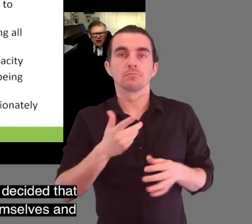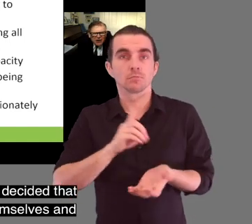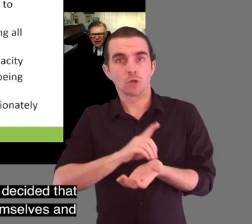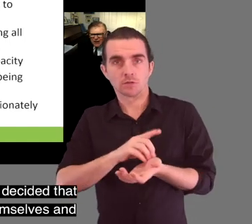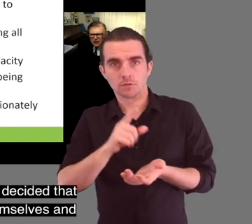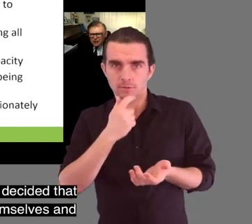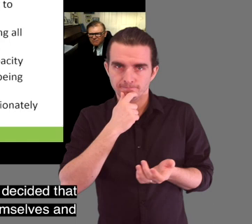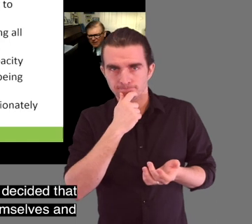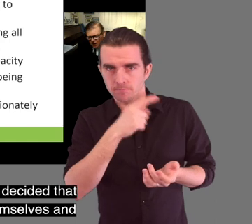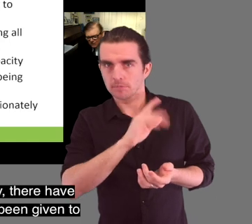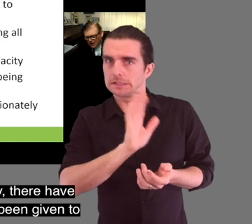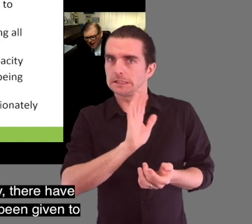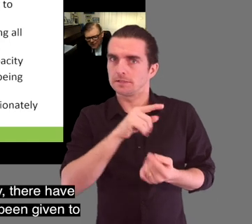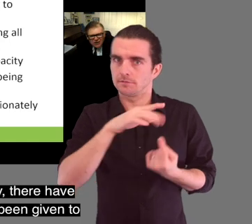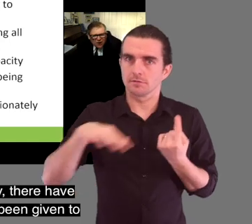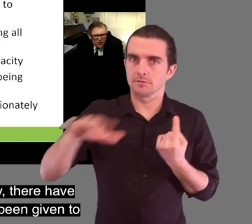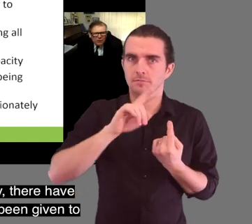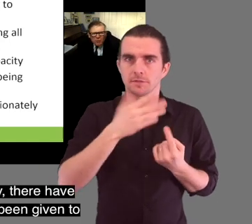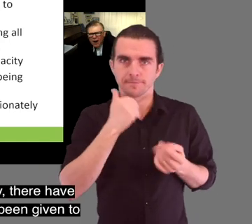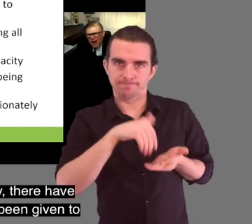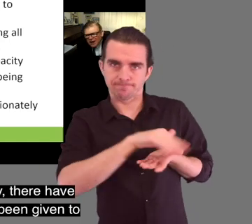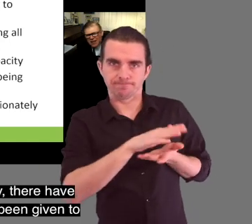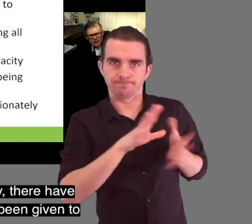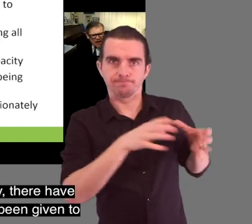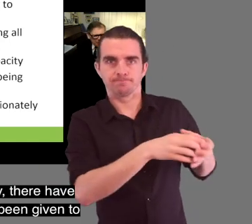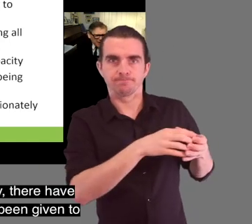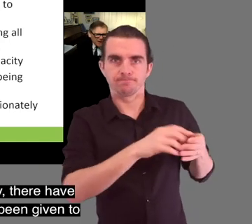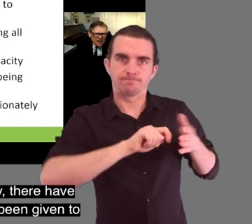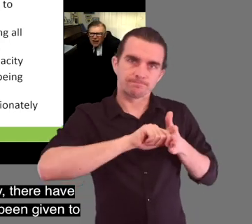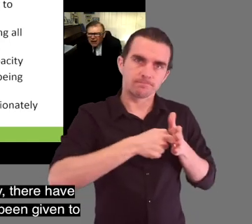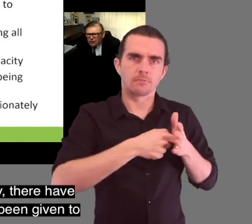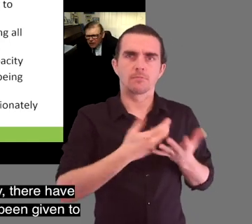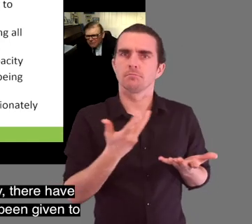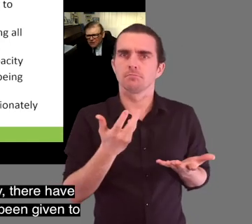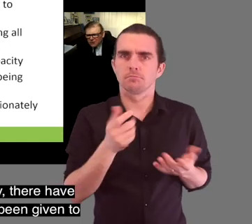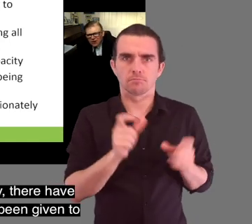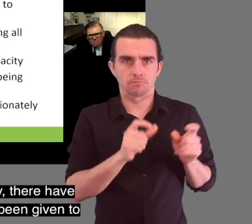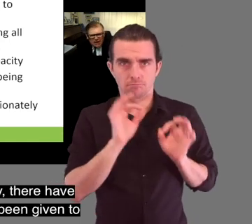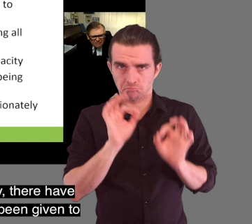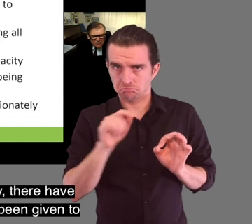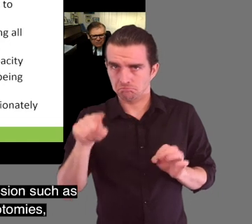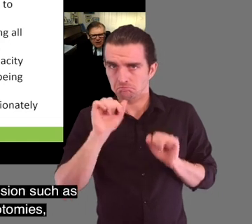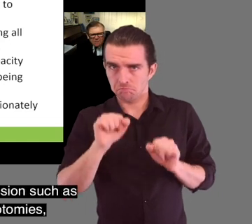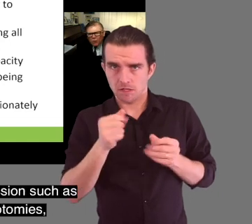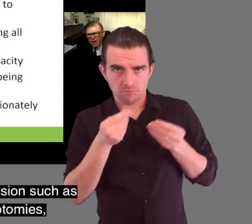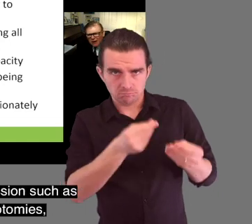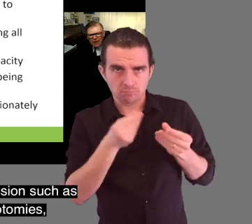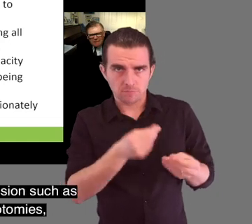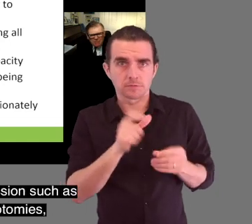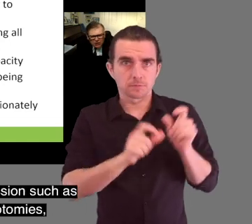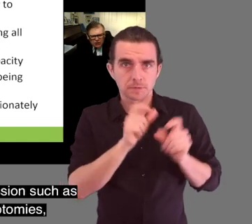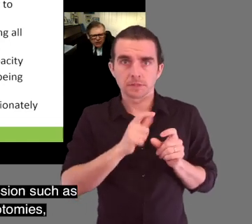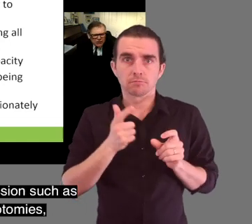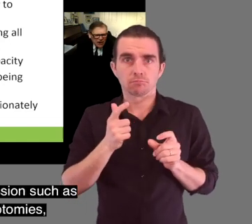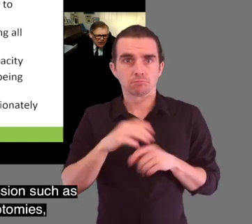people are a danger to themselves and others and lock them away. There have been treatments that have been given to people without